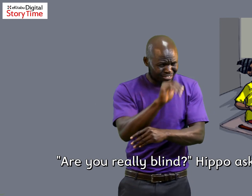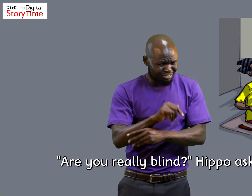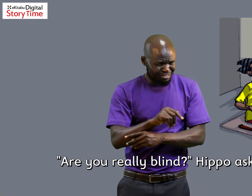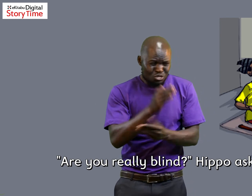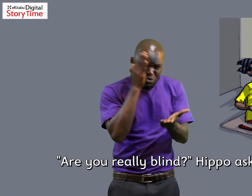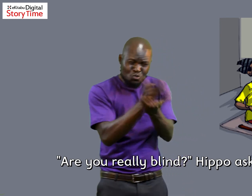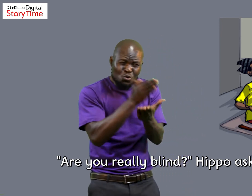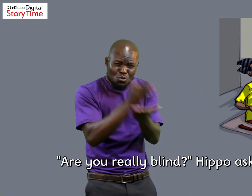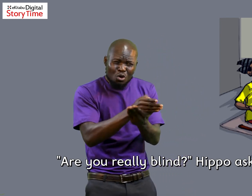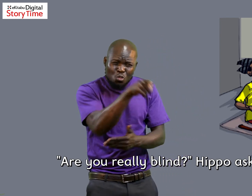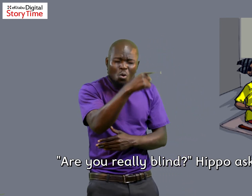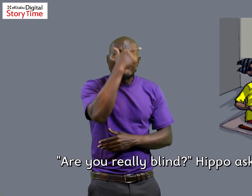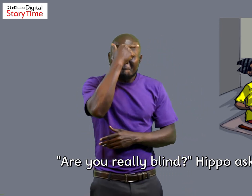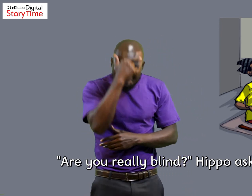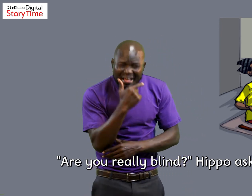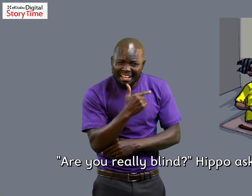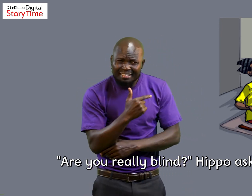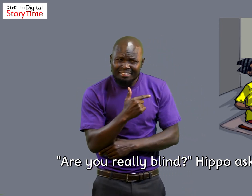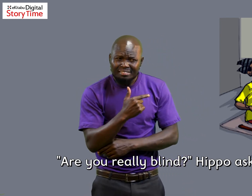"Are you really blind?" Hippo asked.